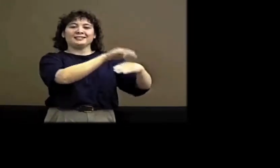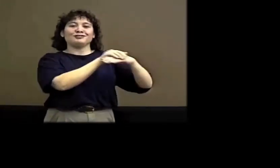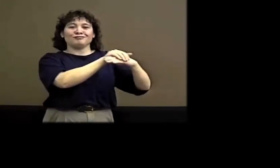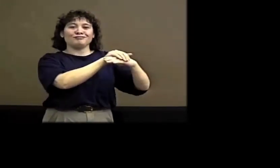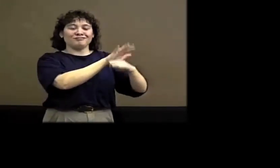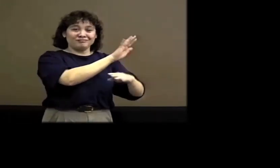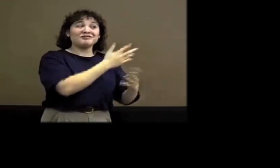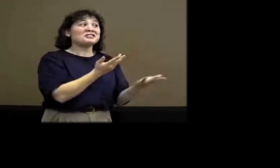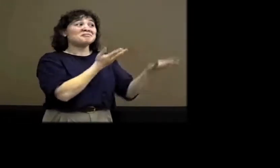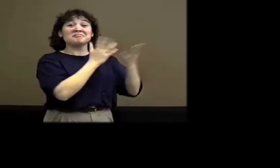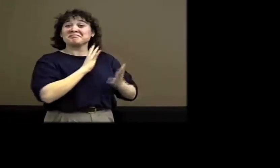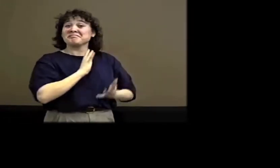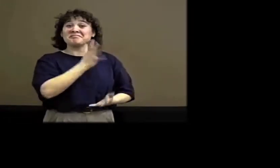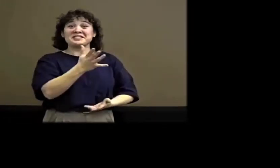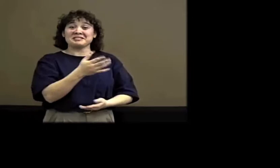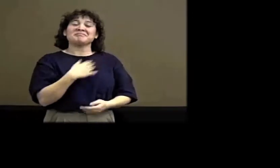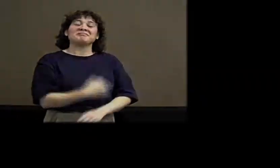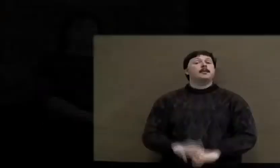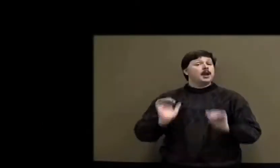and everything is fine.